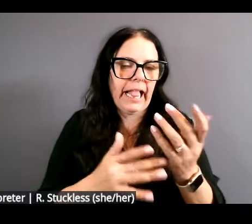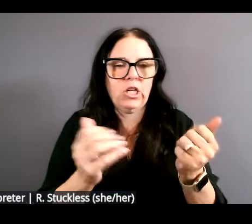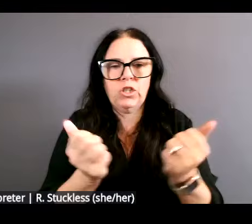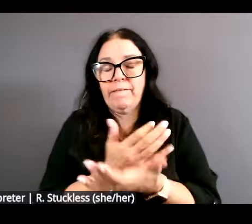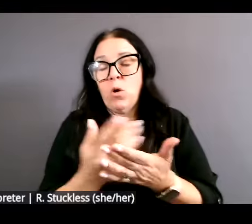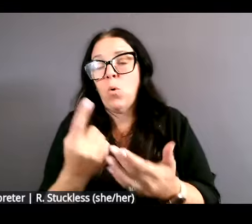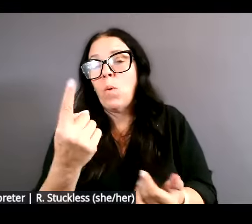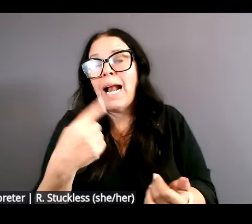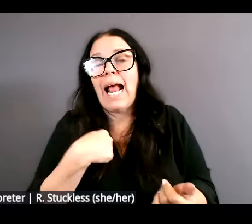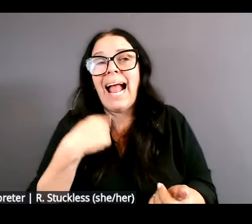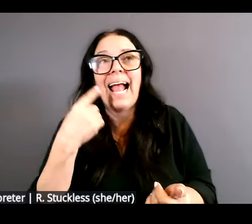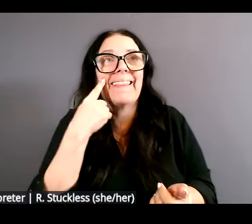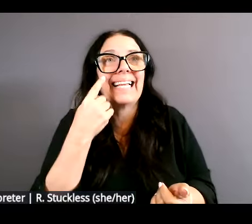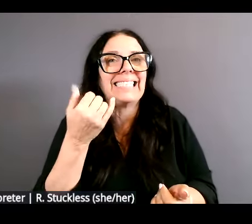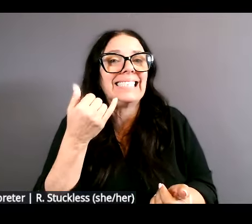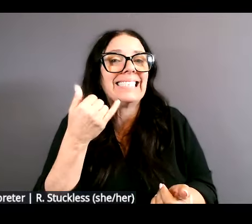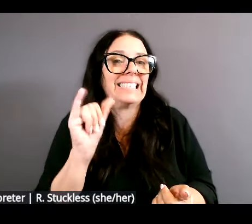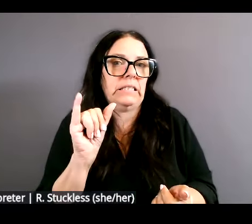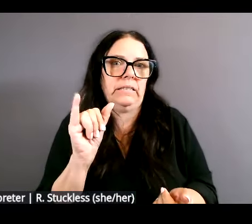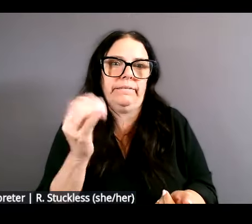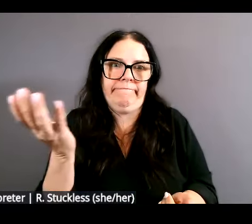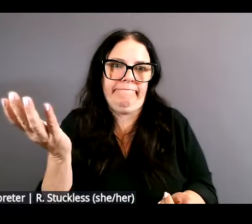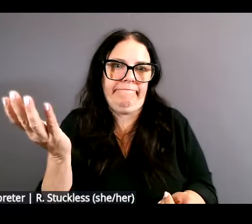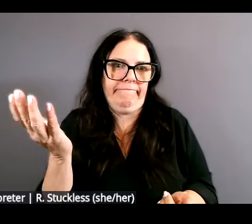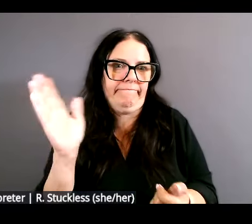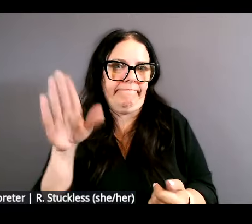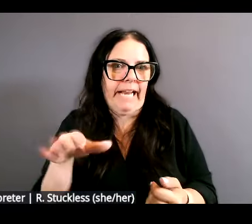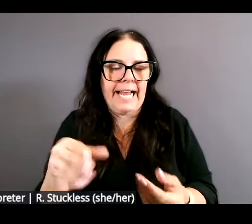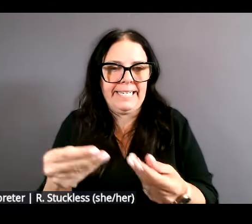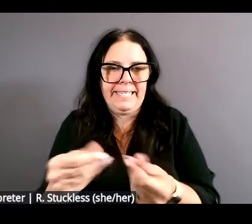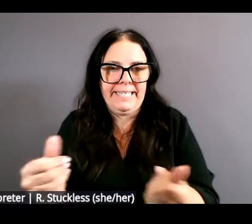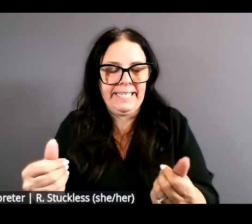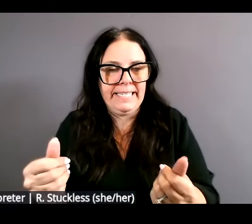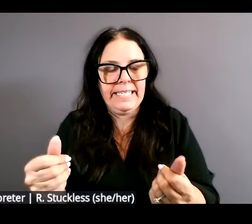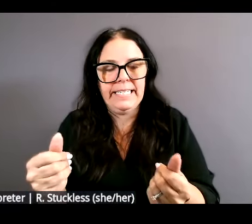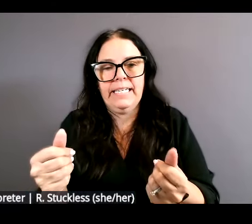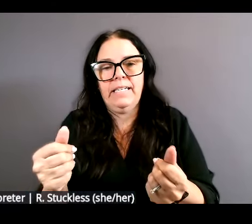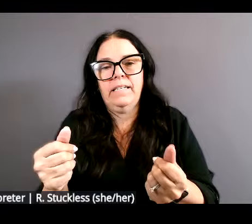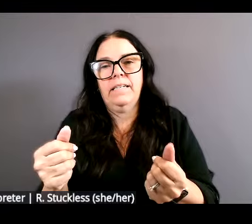still a spot on the wall that we talked about in our roundtable is the idea that